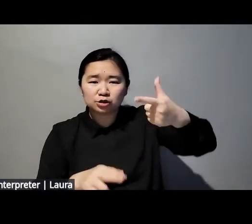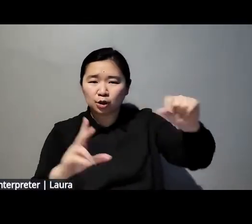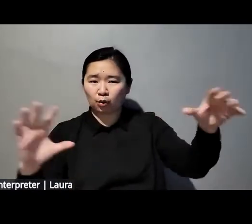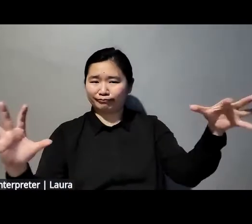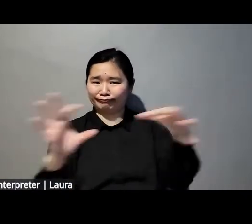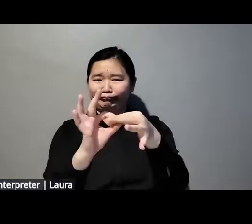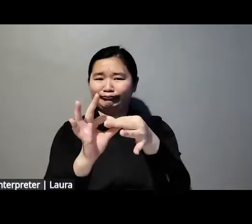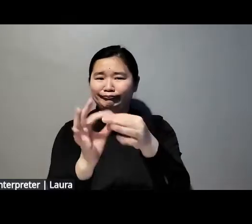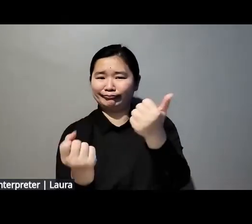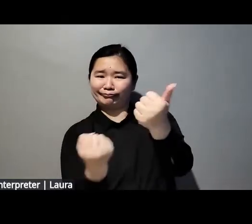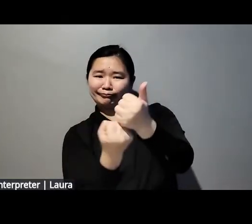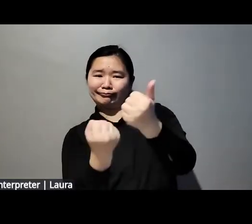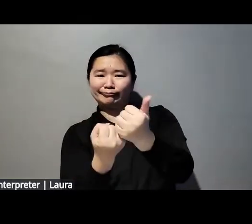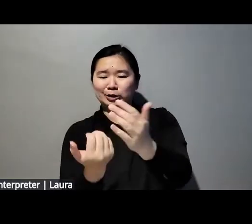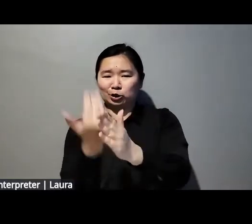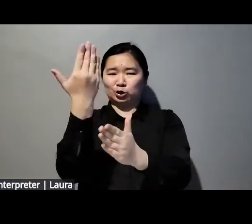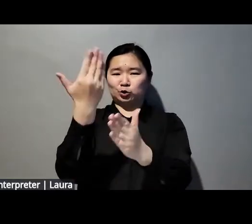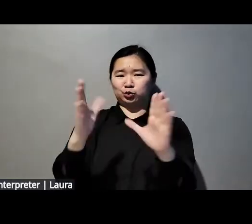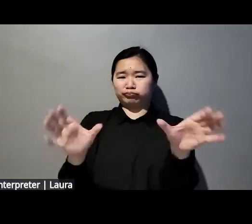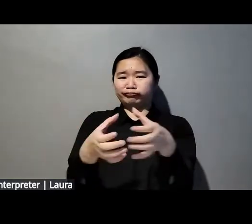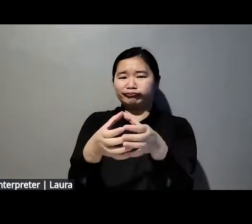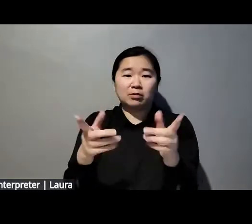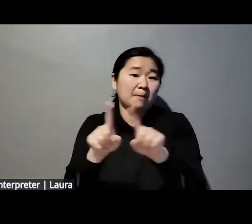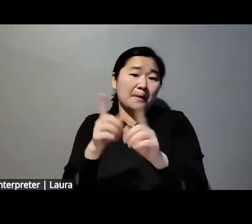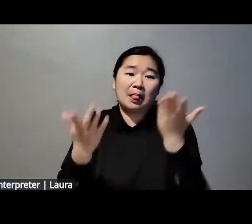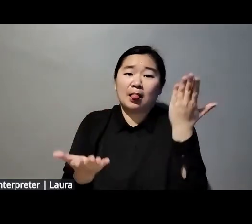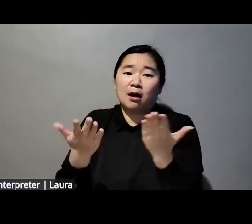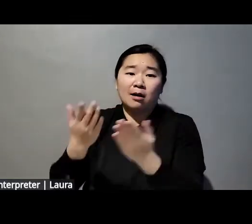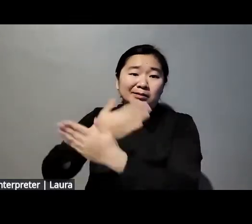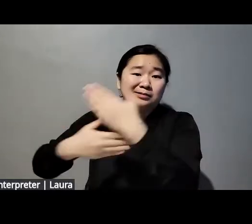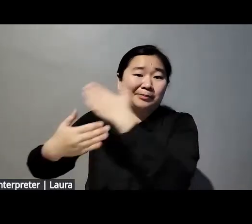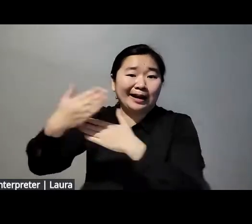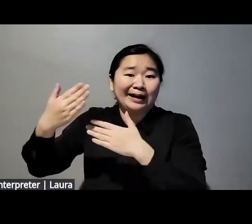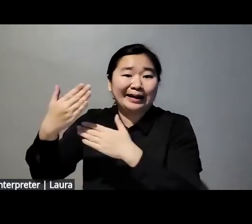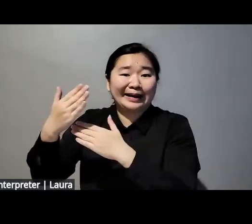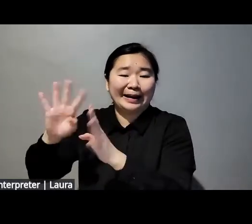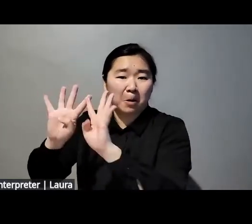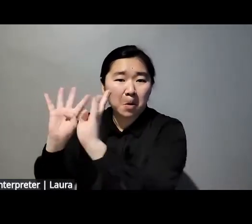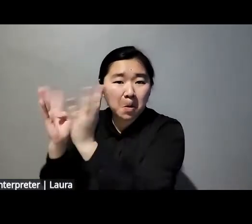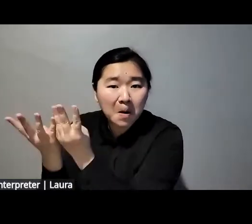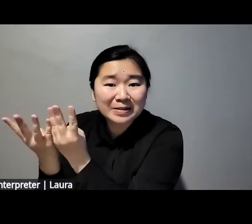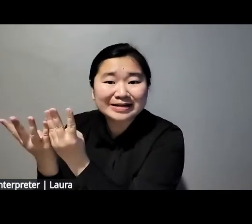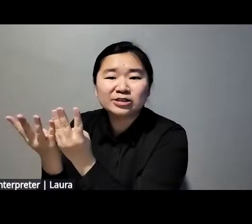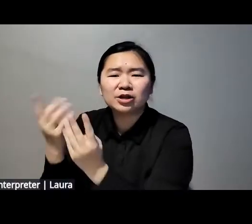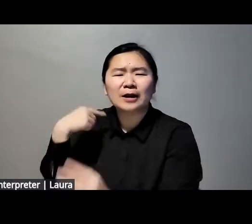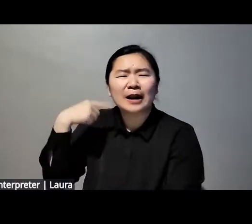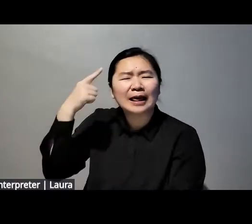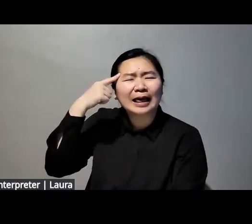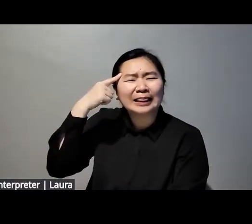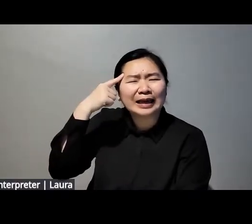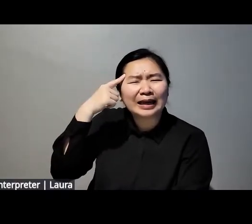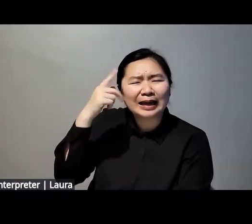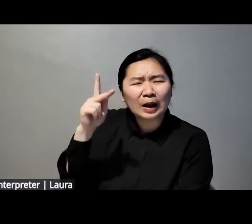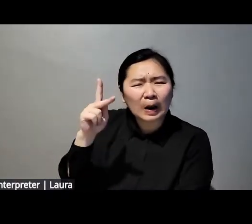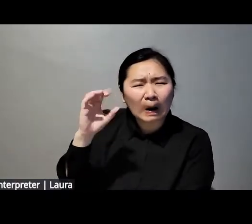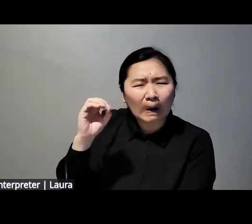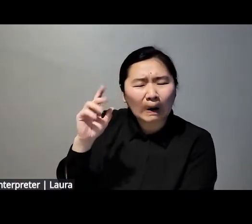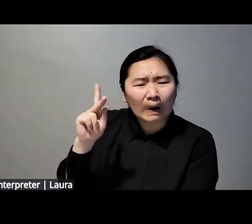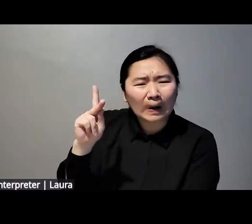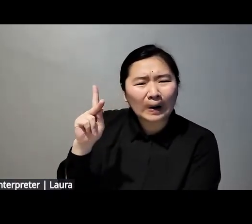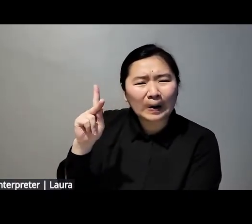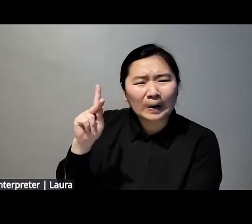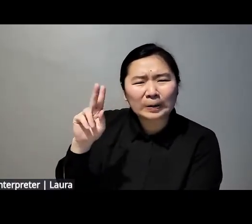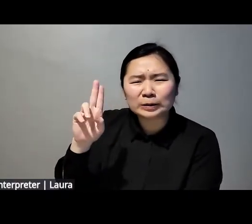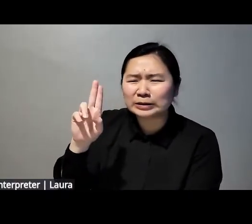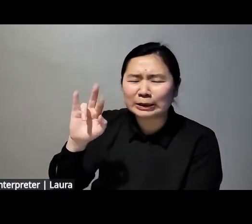OPDs leading that. So I think that's one example of how INGOs can work to build those relationships.